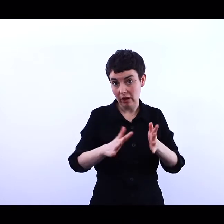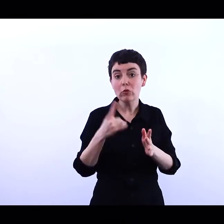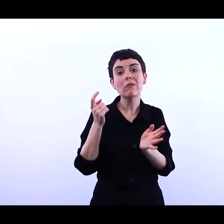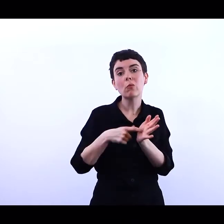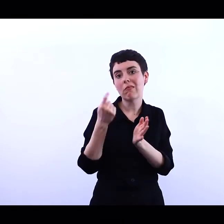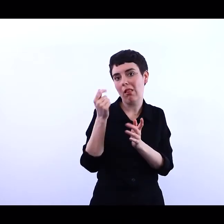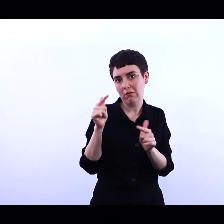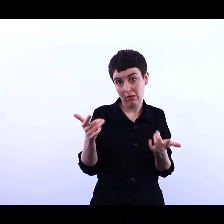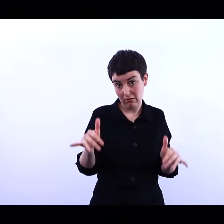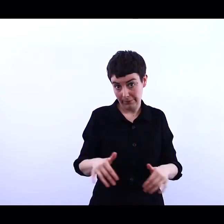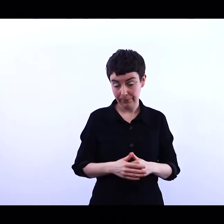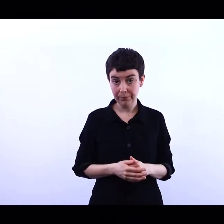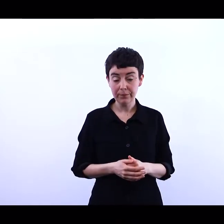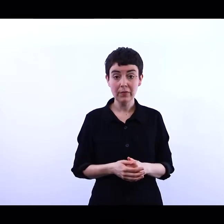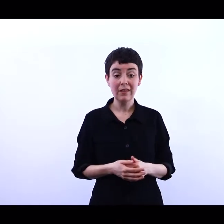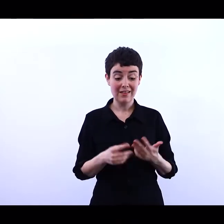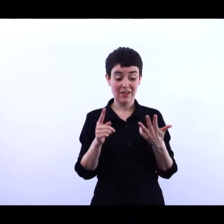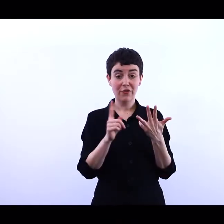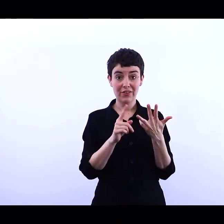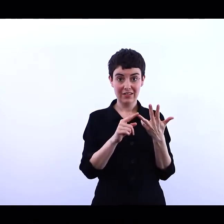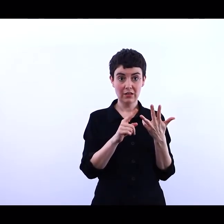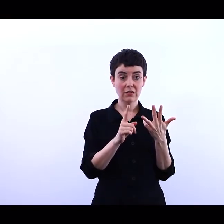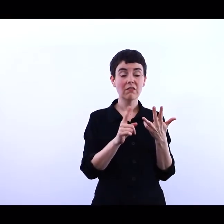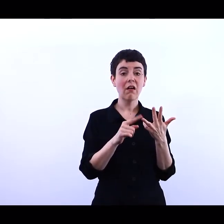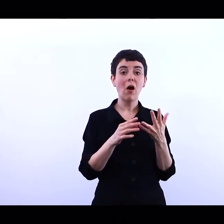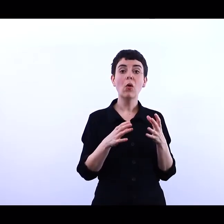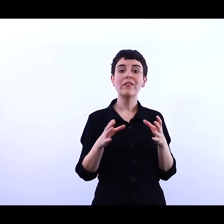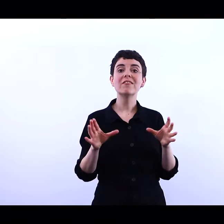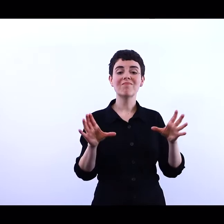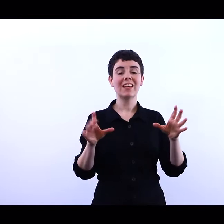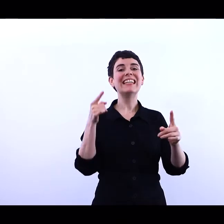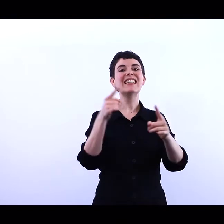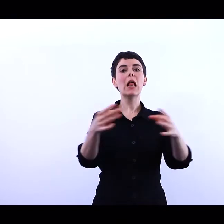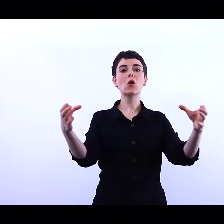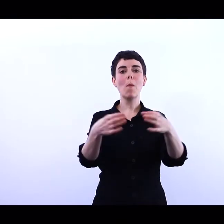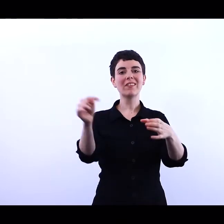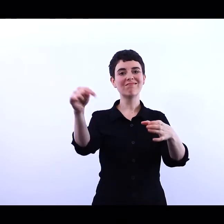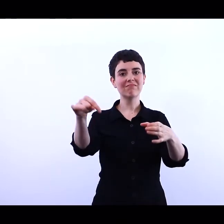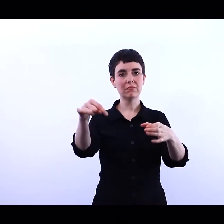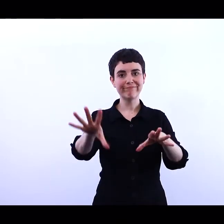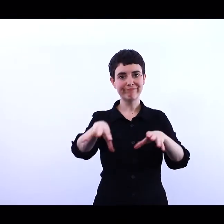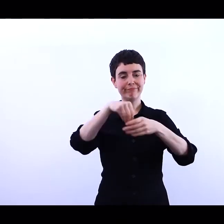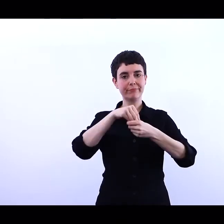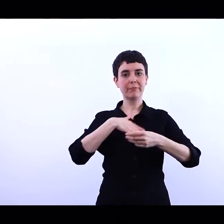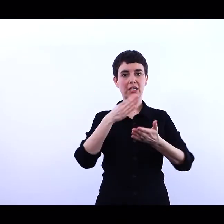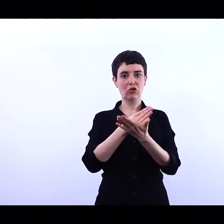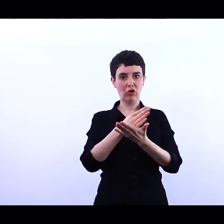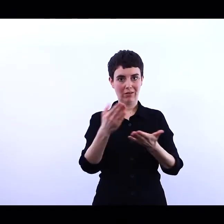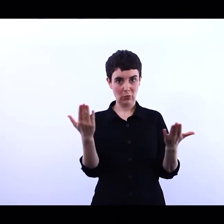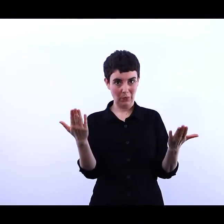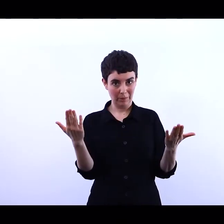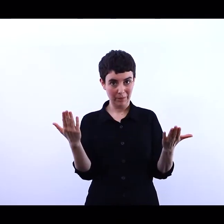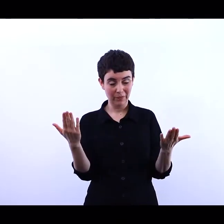Number 4, include community members in your technology decisions. Centering your mission